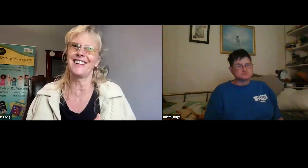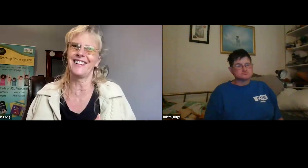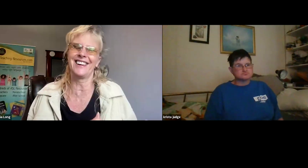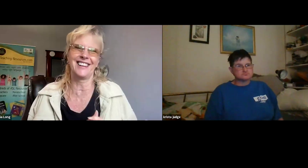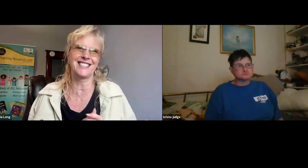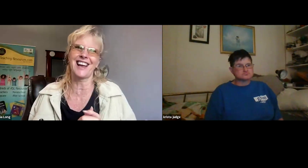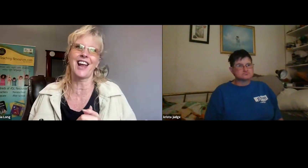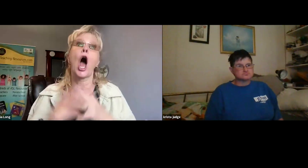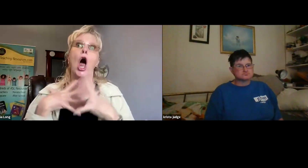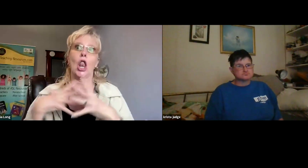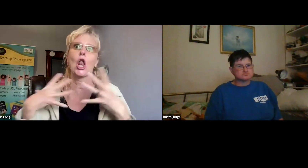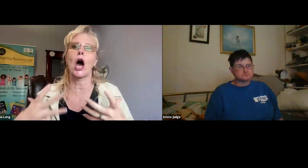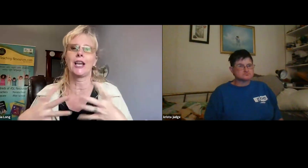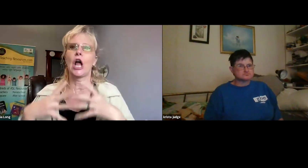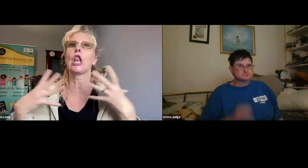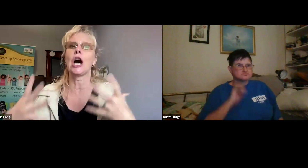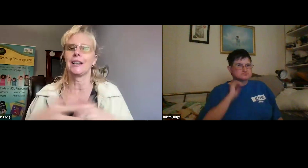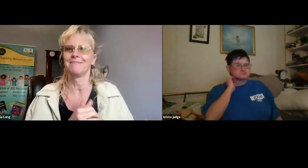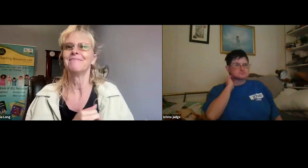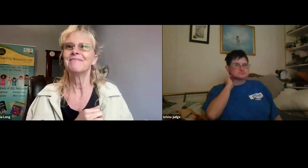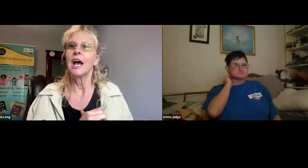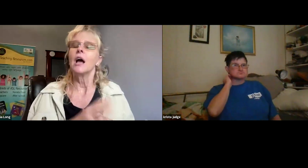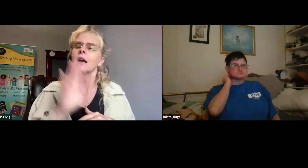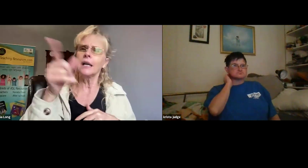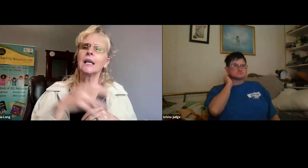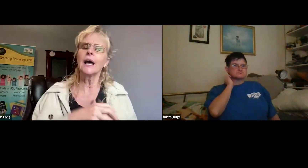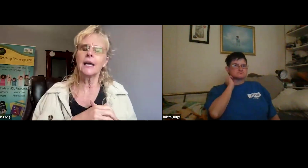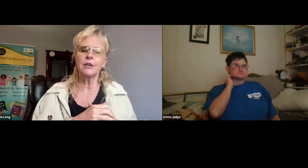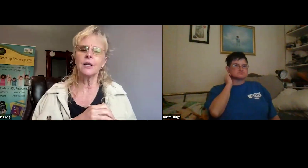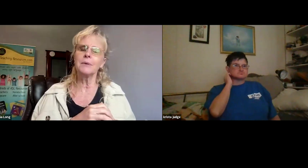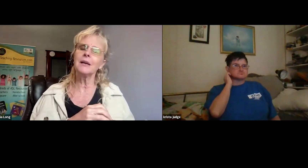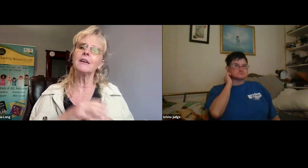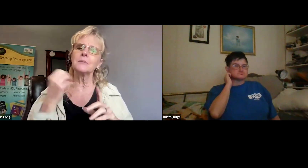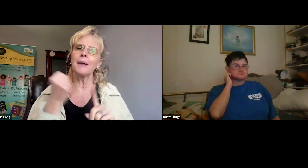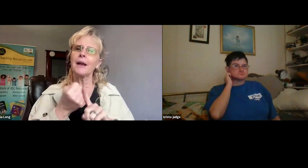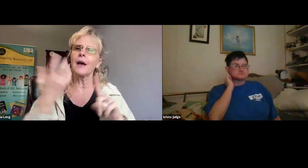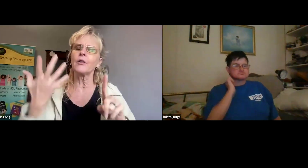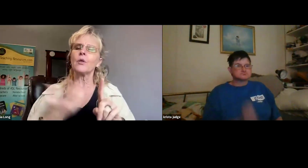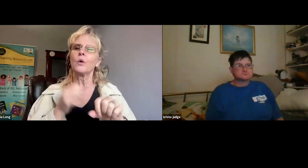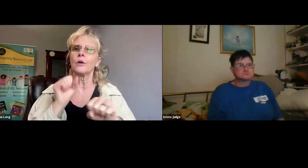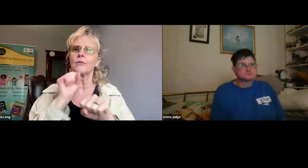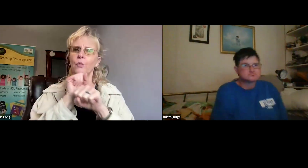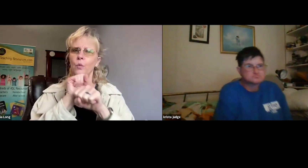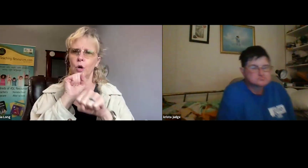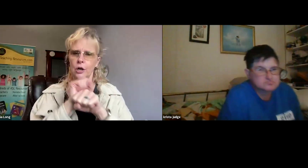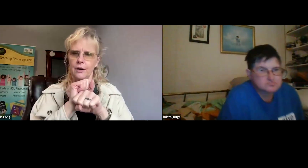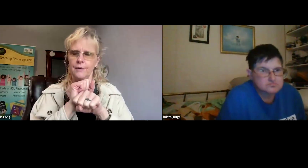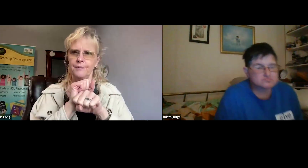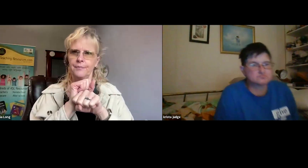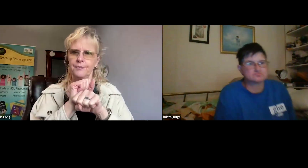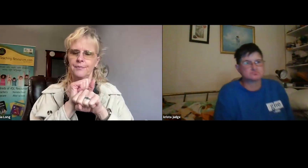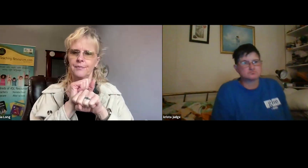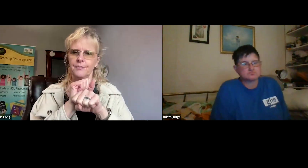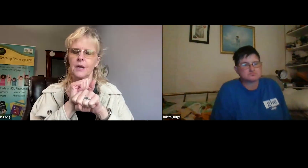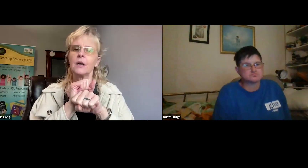blah, it's like a lot. Kind of like here, let me expand out on the word for